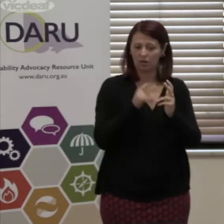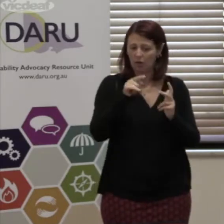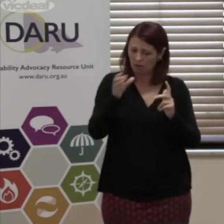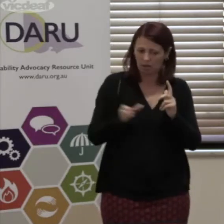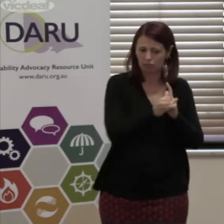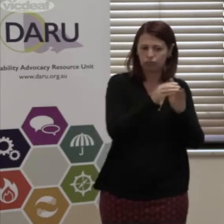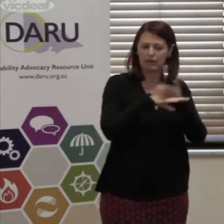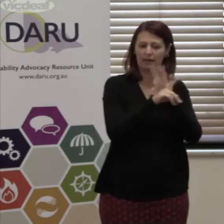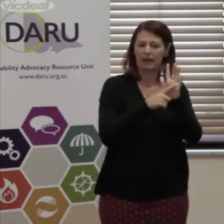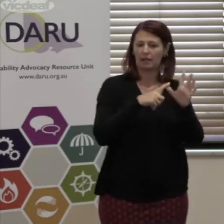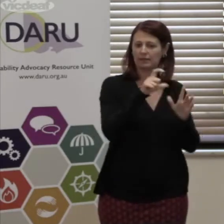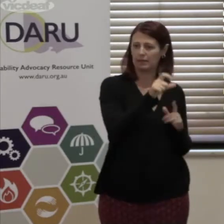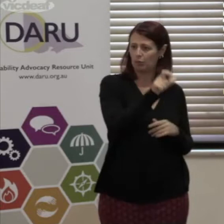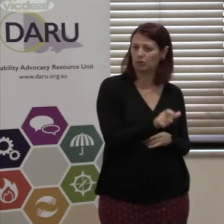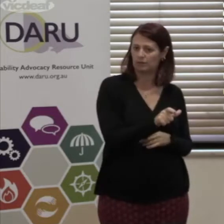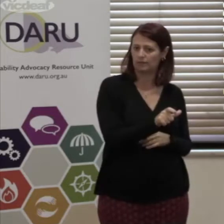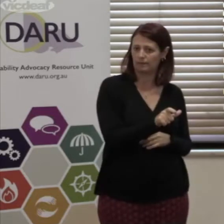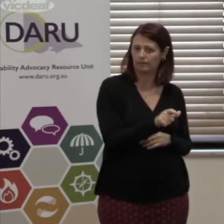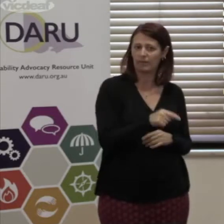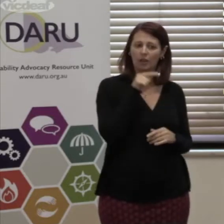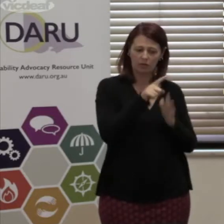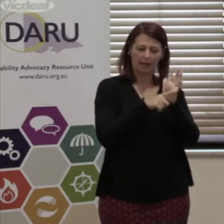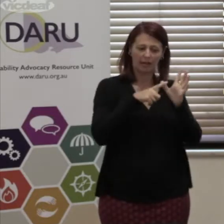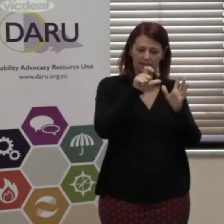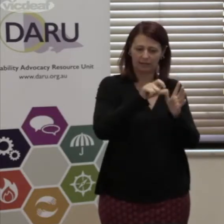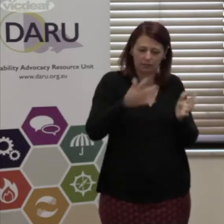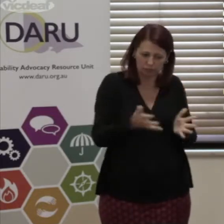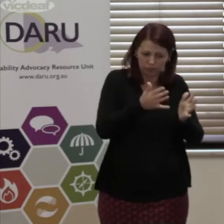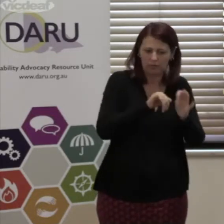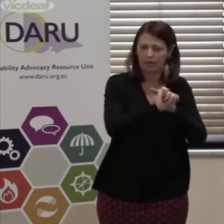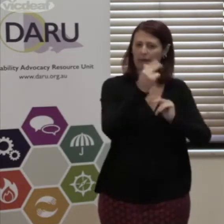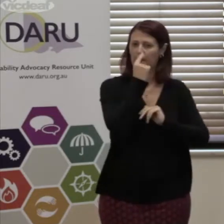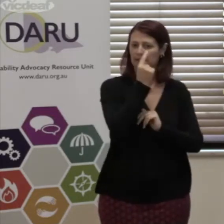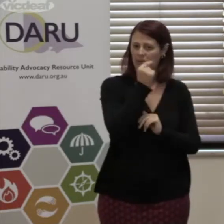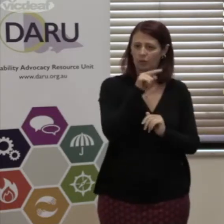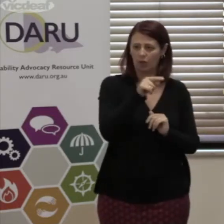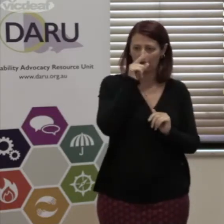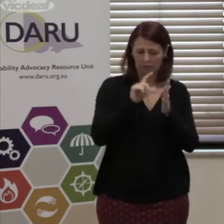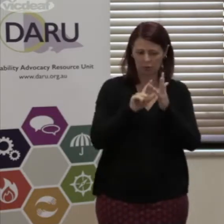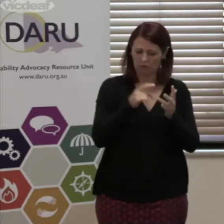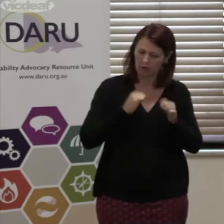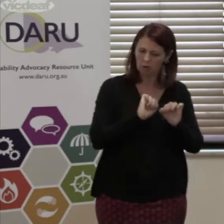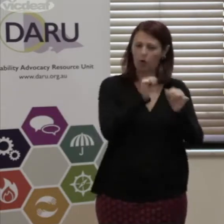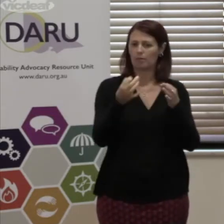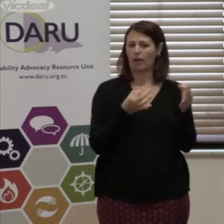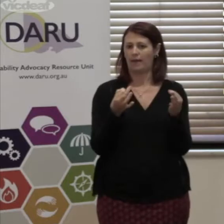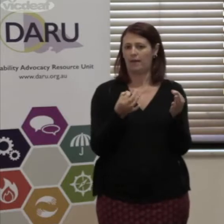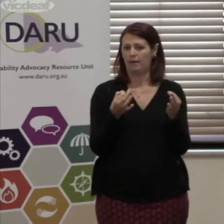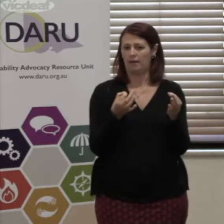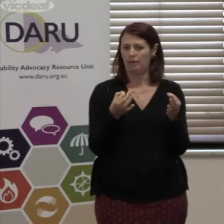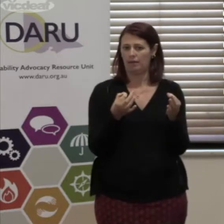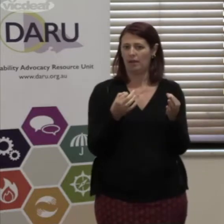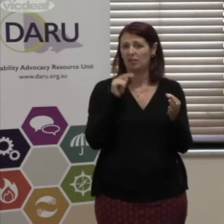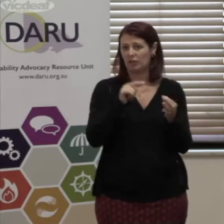area coordinator, and that the LAC should be building the capacity of people with disability to implement their own plans. And so basically,